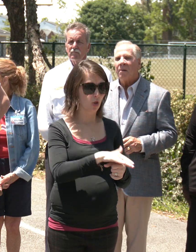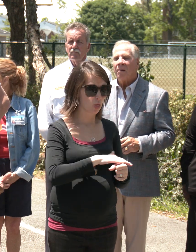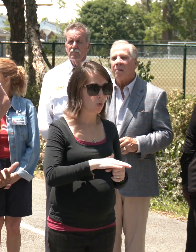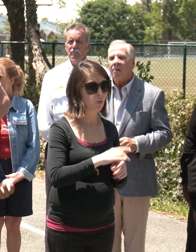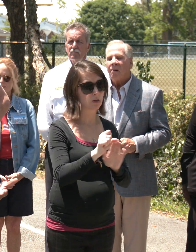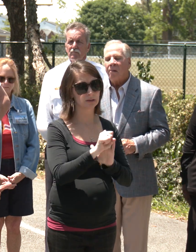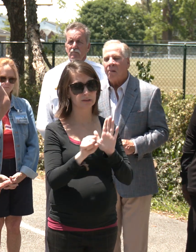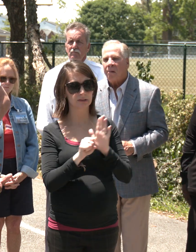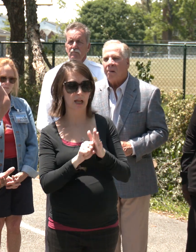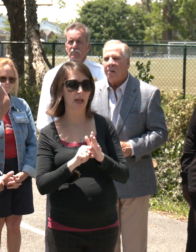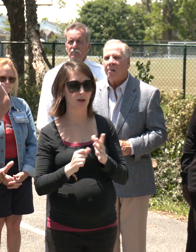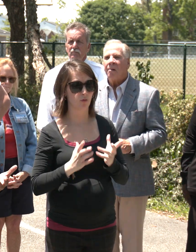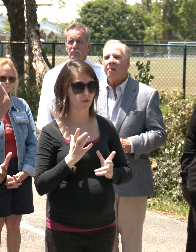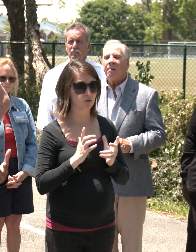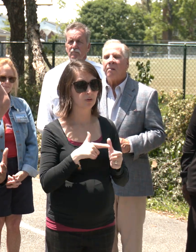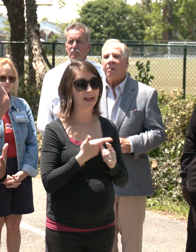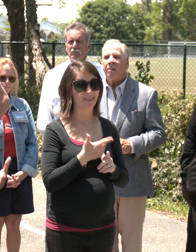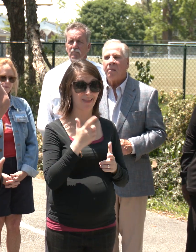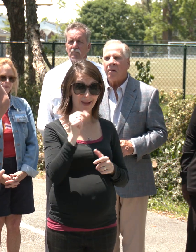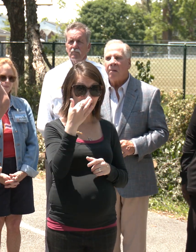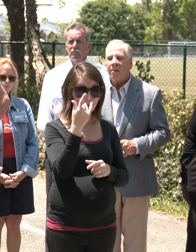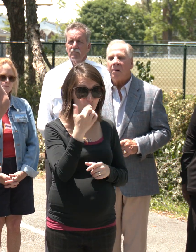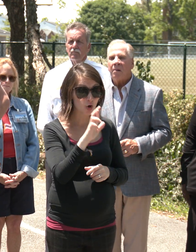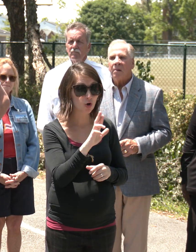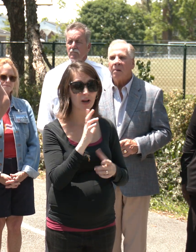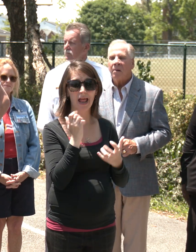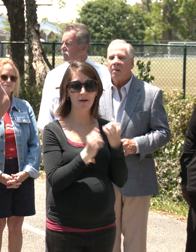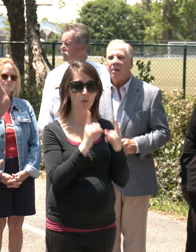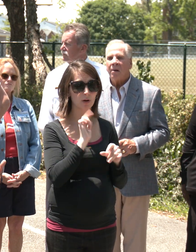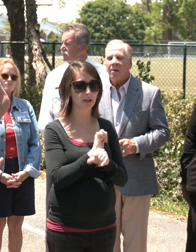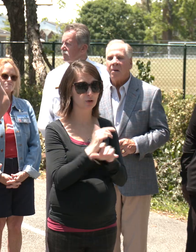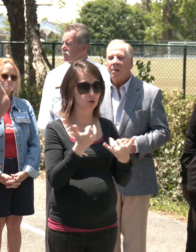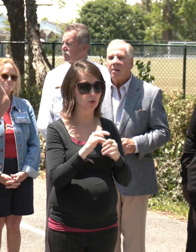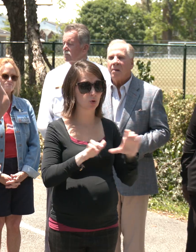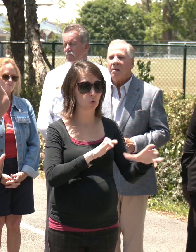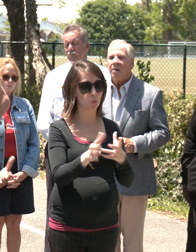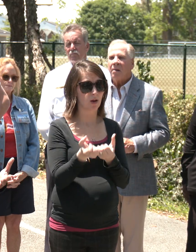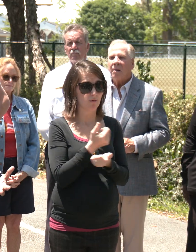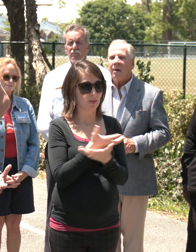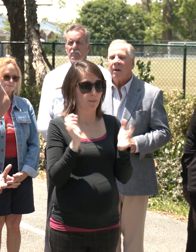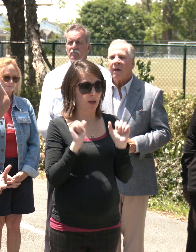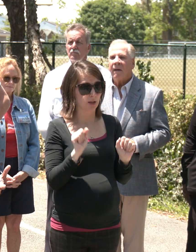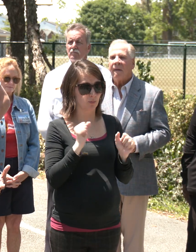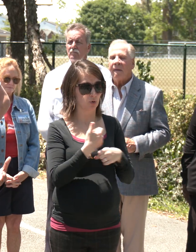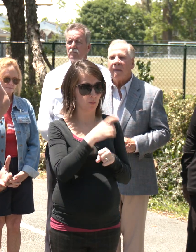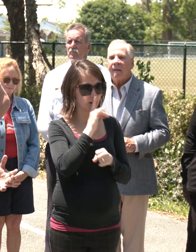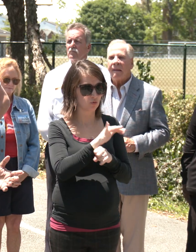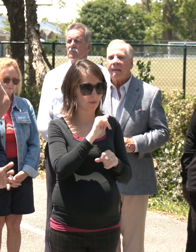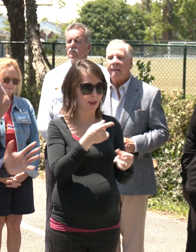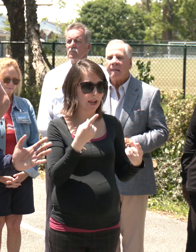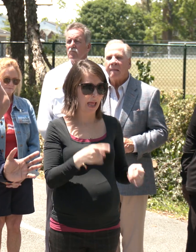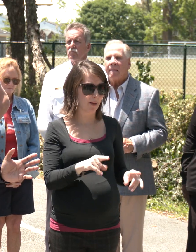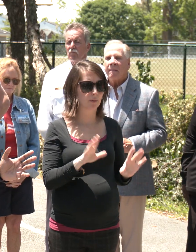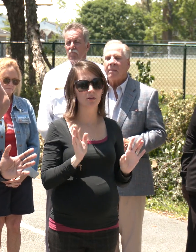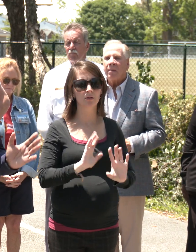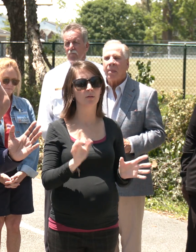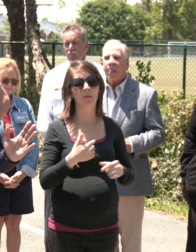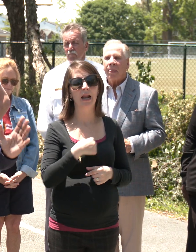governor, and everyone is doing everything that they can to make certain that this happens. But no, I'm